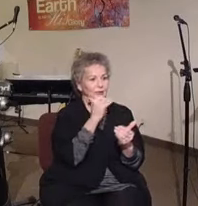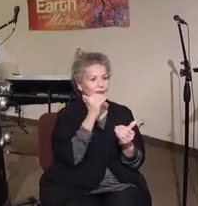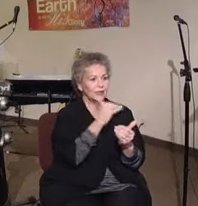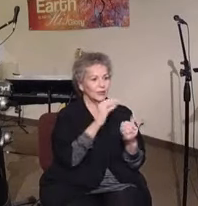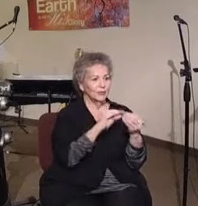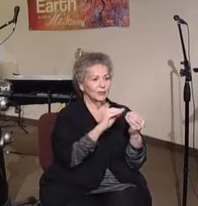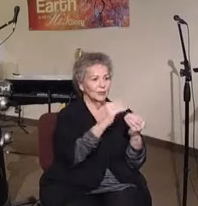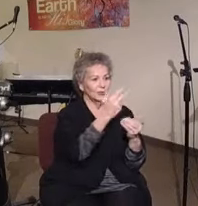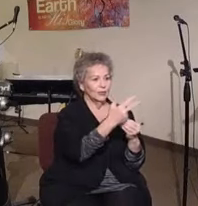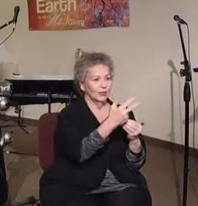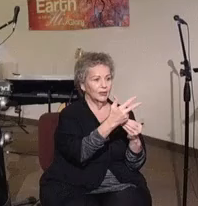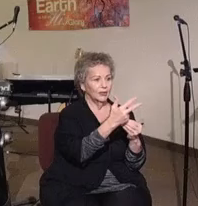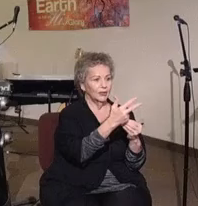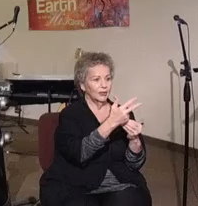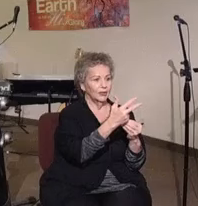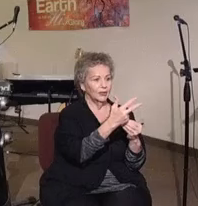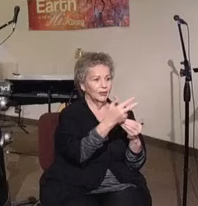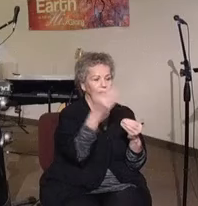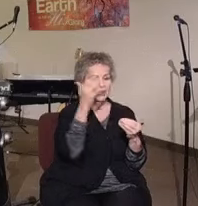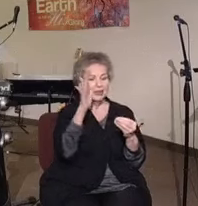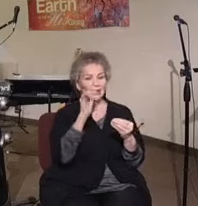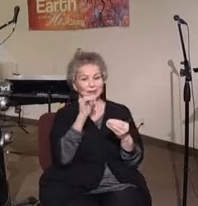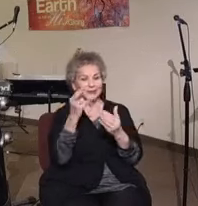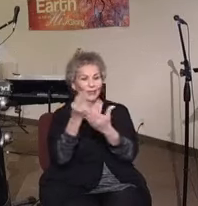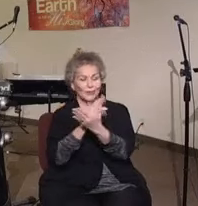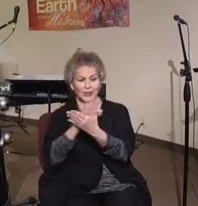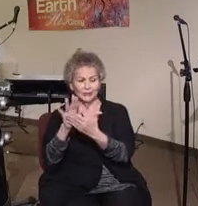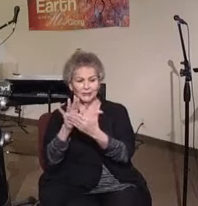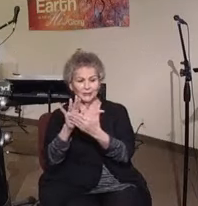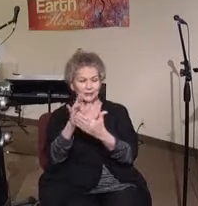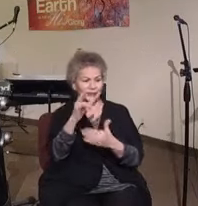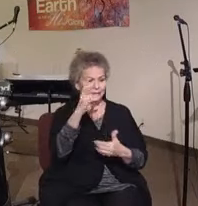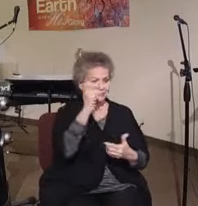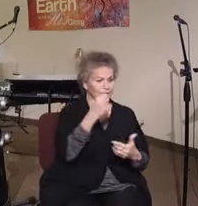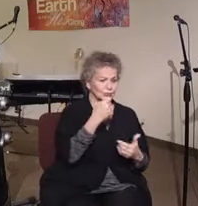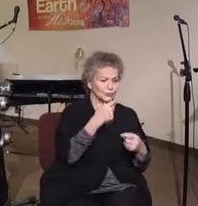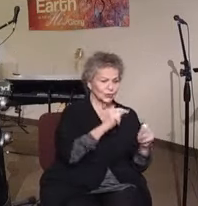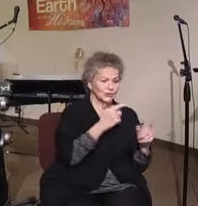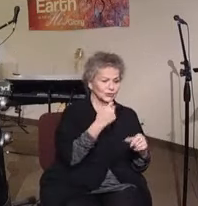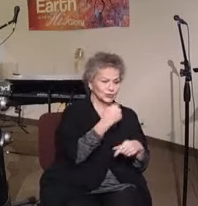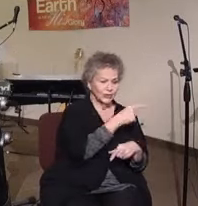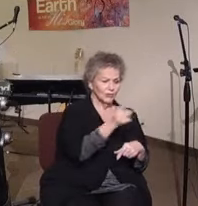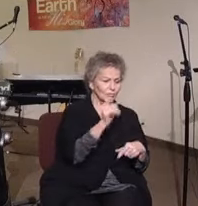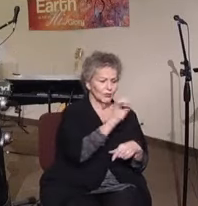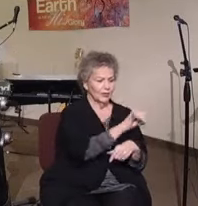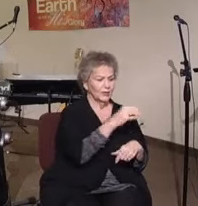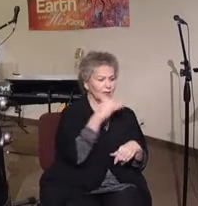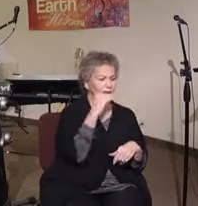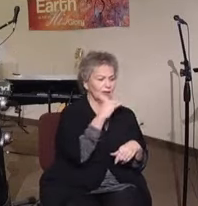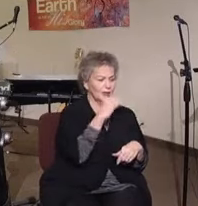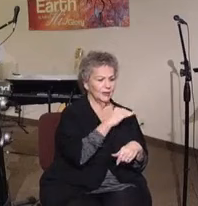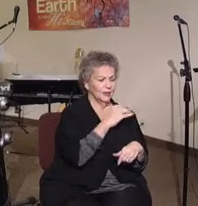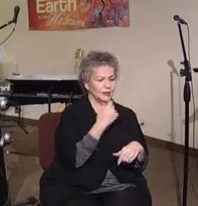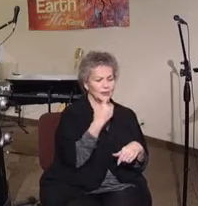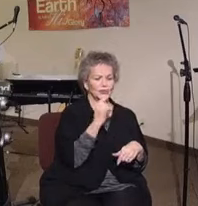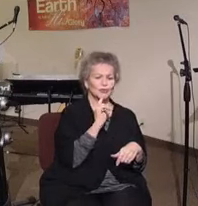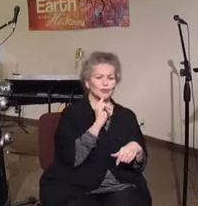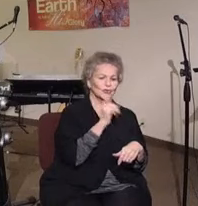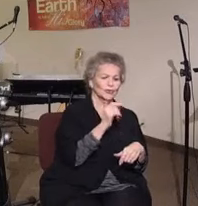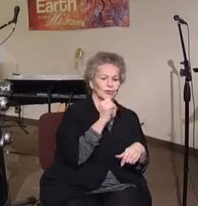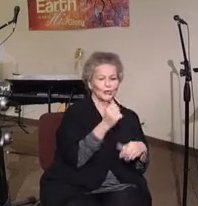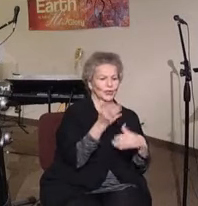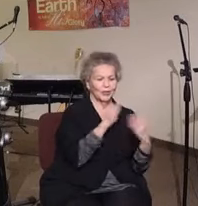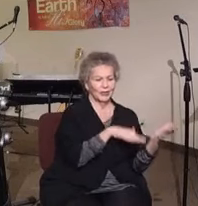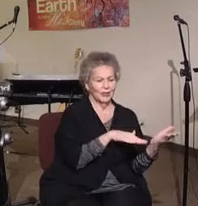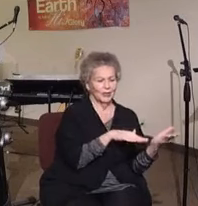The third lie, lie number three, God is not righteous. That's what Satan tries to tell you. He says, you shall not surely die. The devil